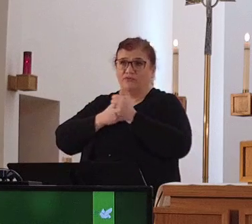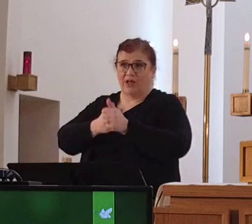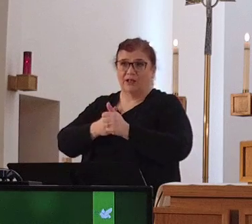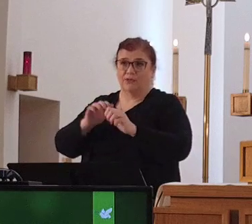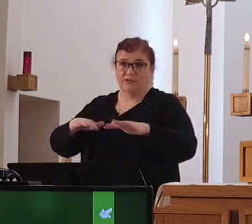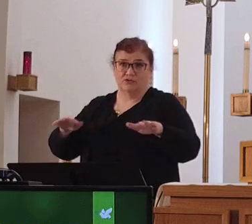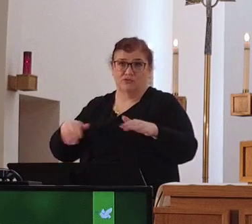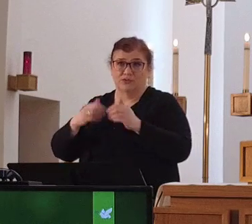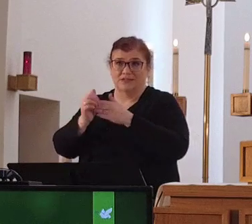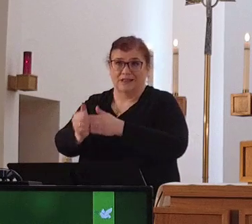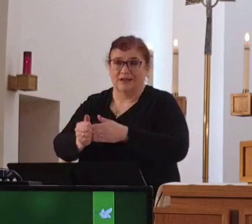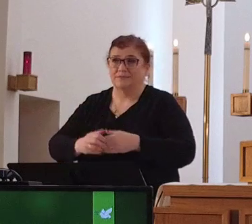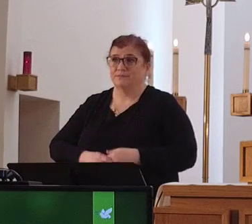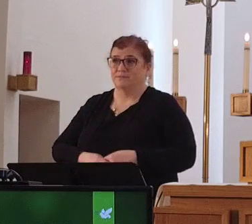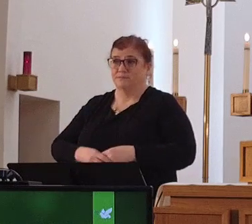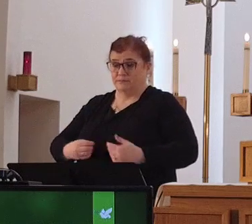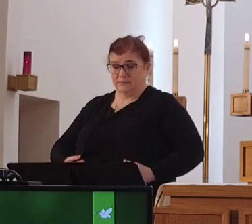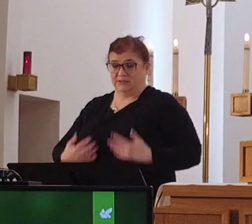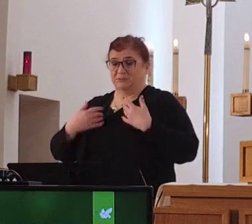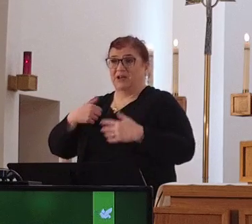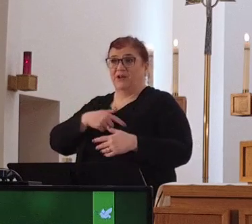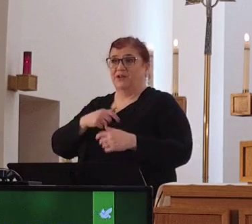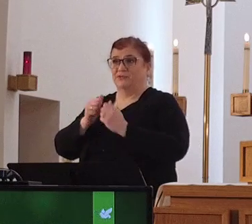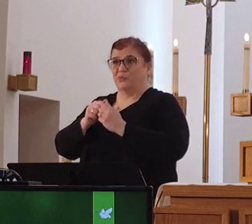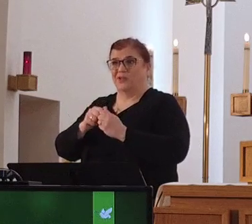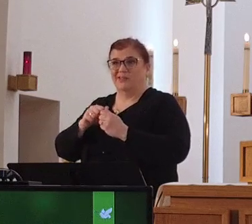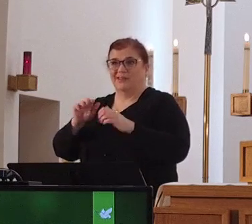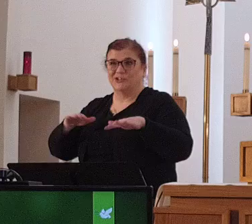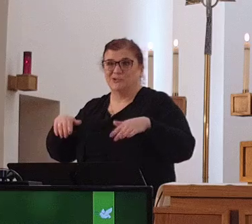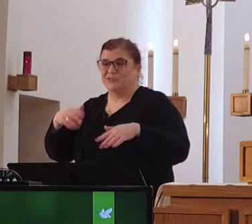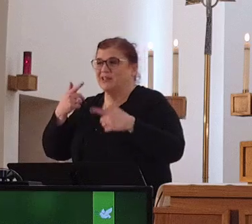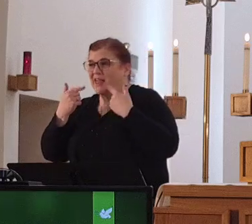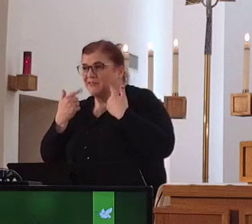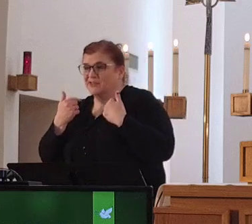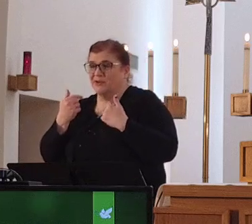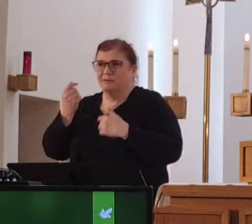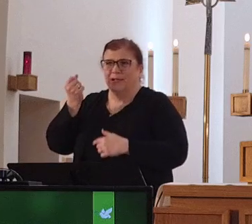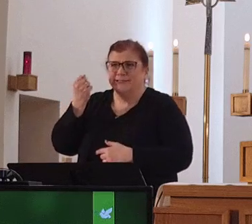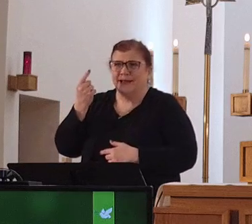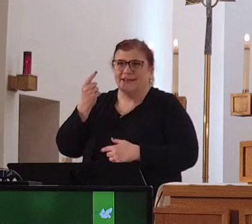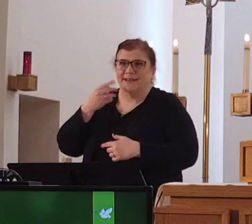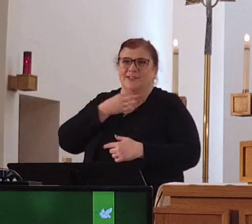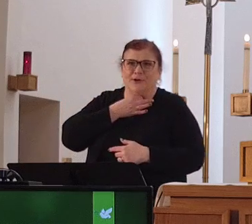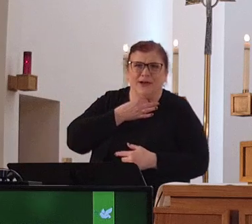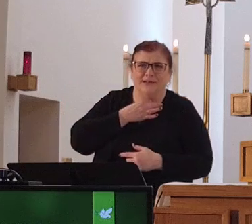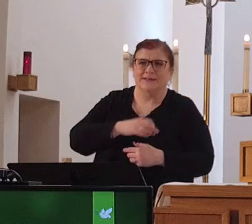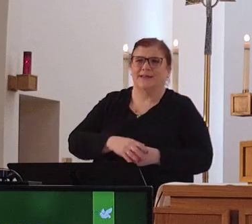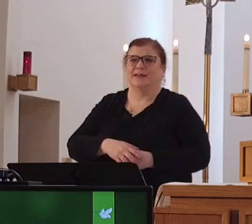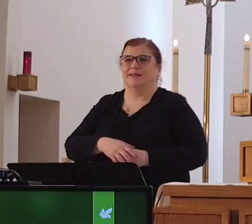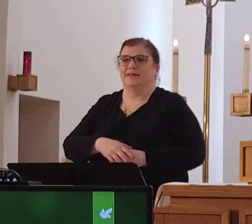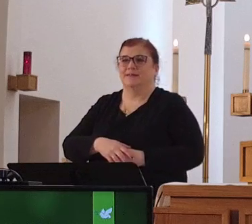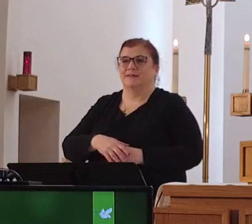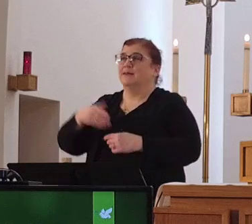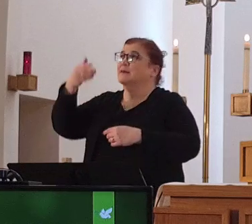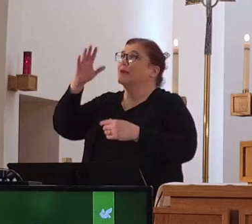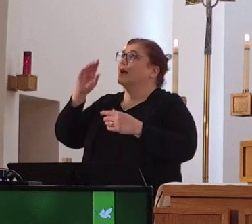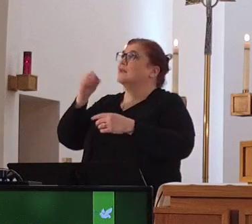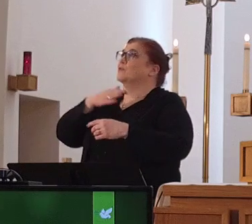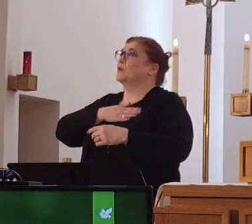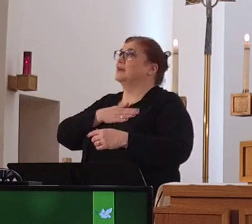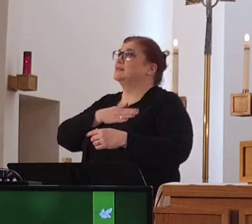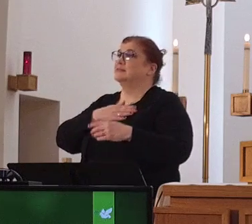leadership. Inspire us with their laughter, their insight, and their curiosity. God of